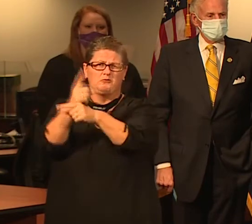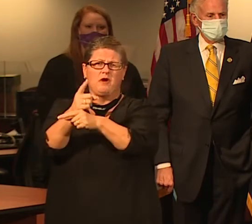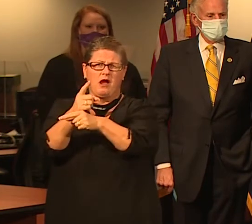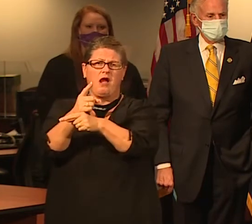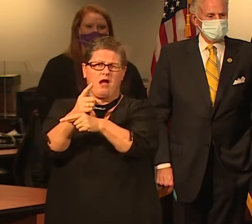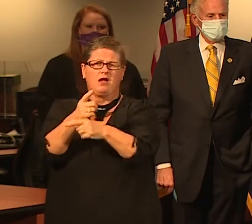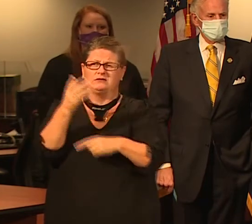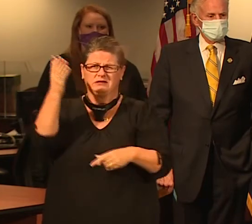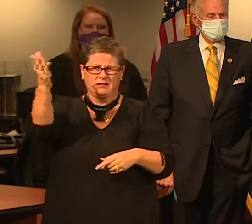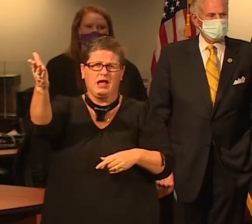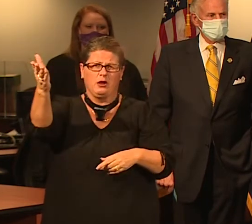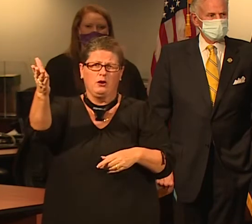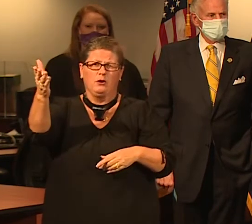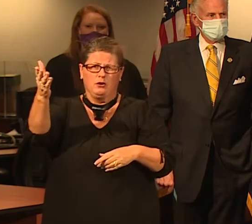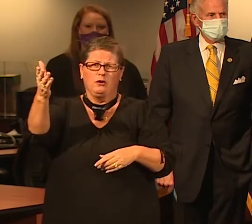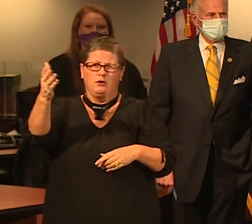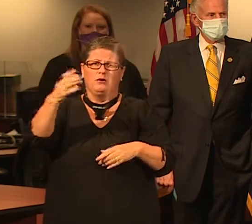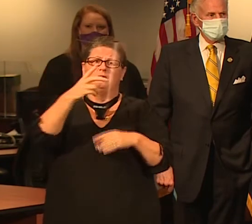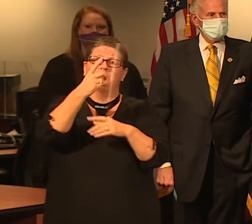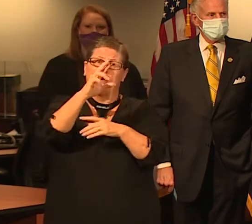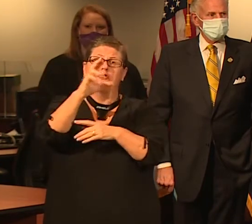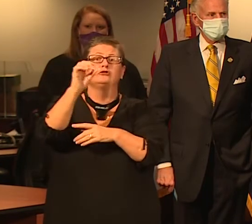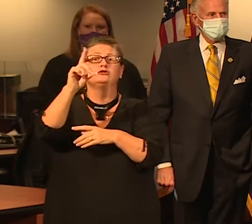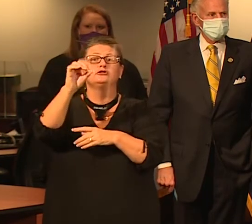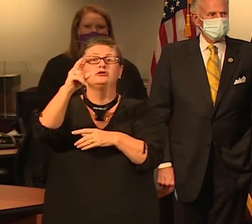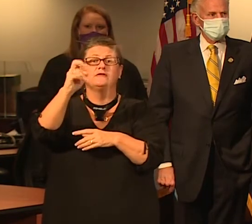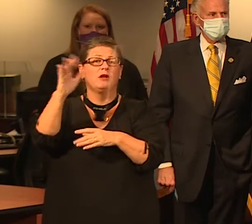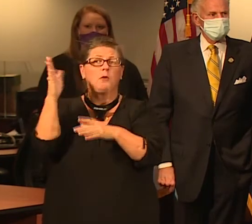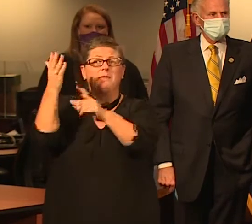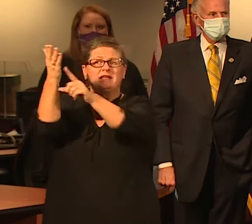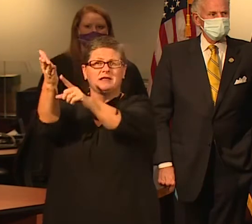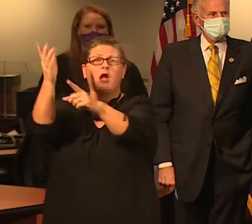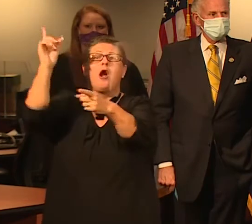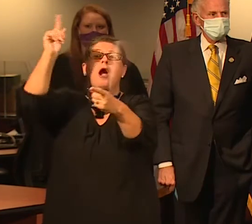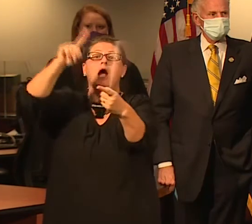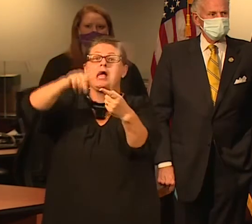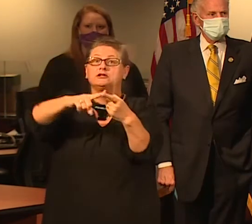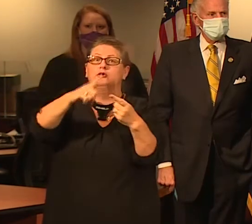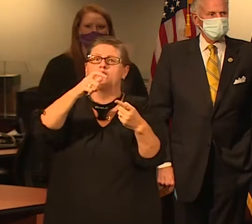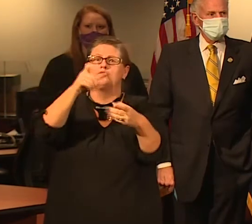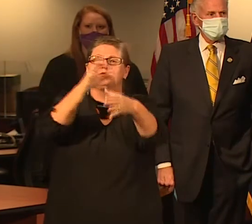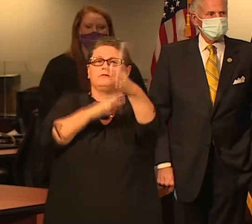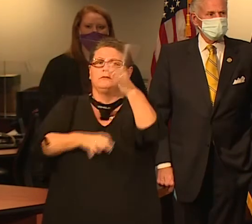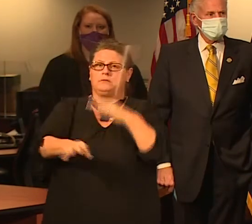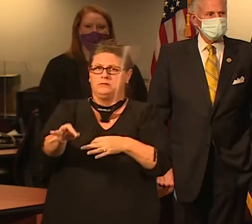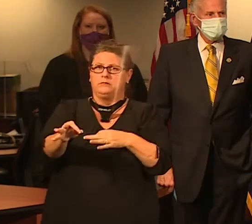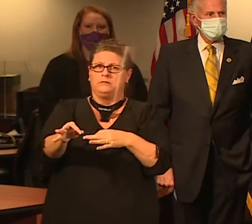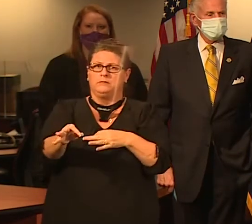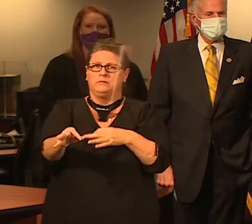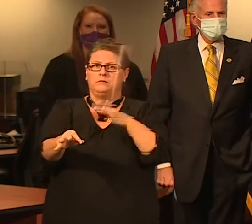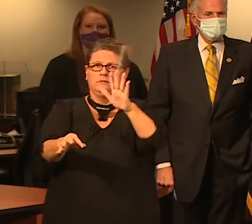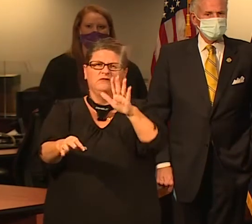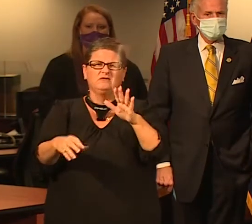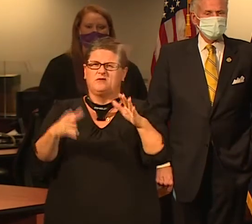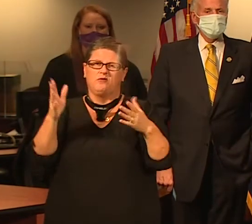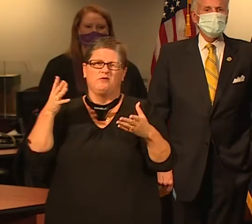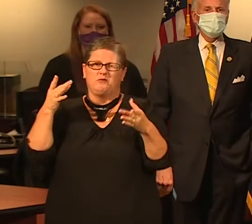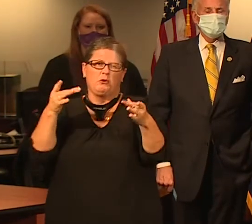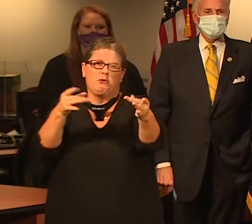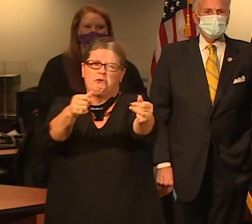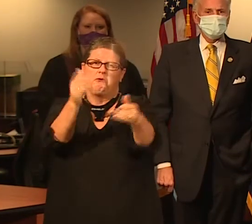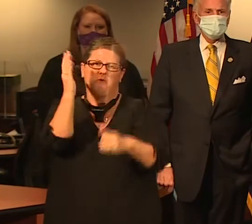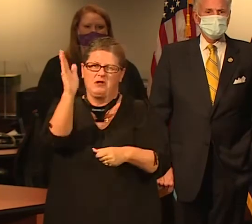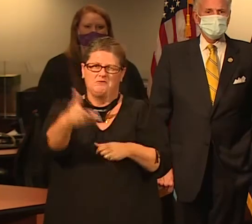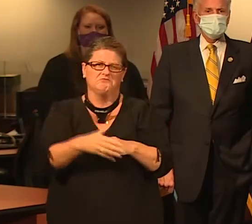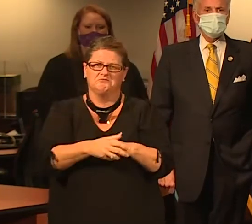there now, and Dr. Duvey is going to be there until we determine who will take her spot. So it will be a seamless transition, and